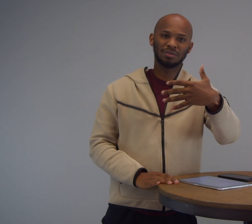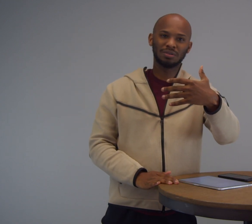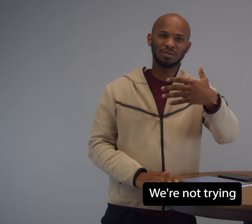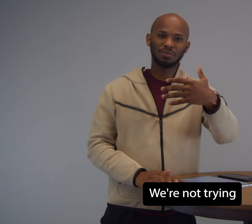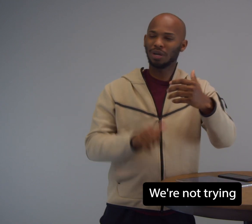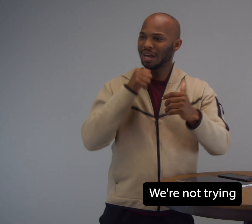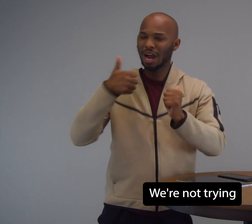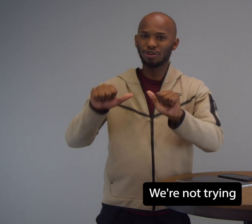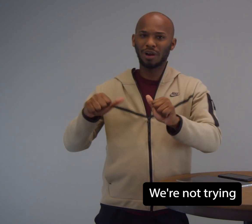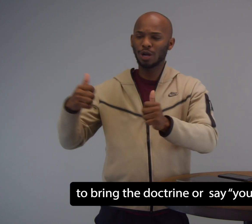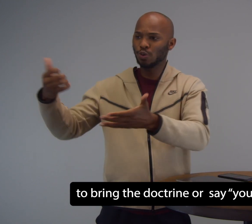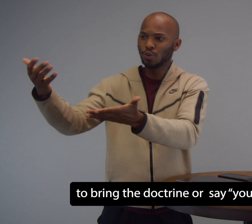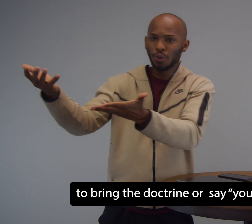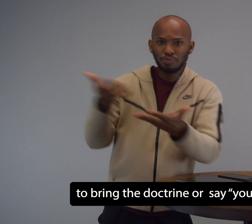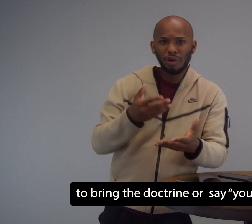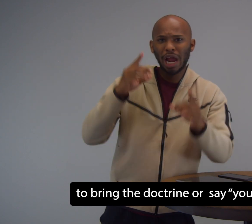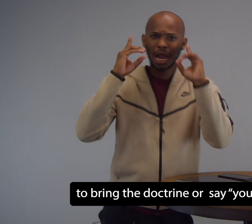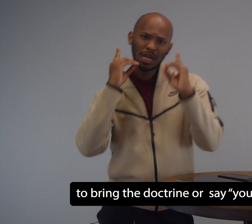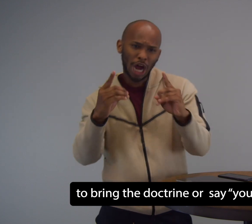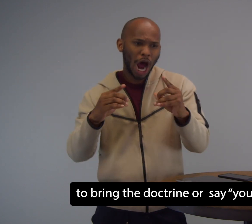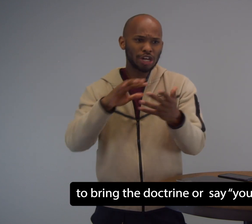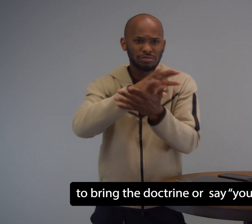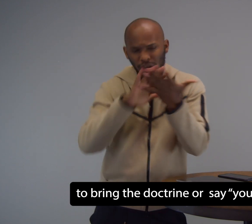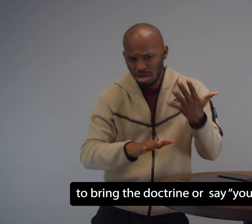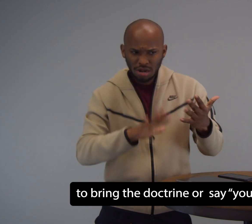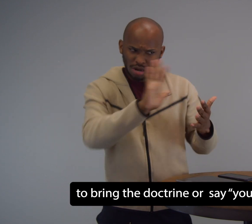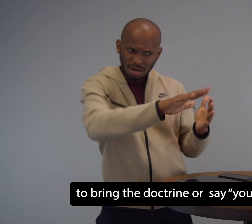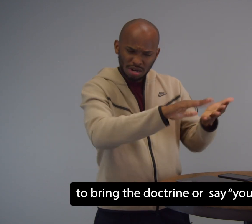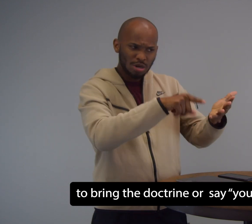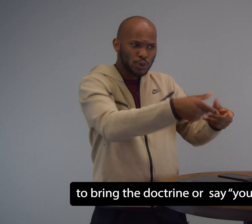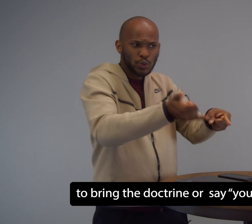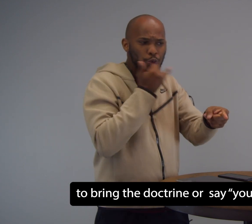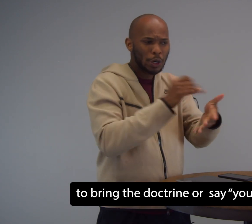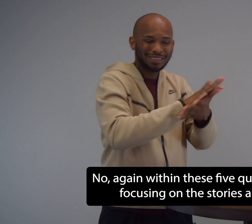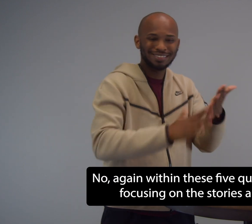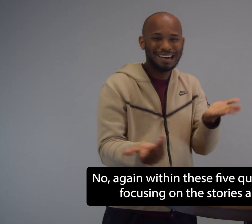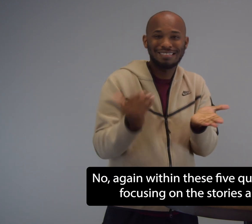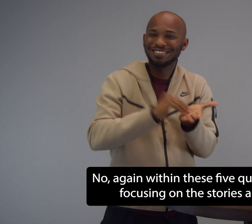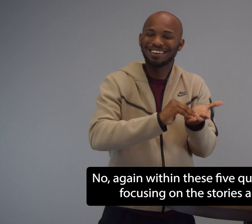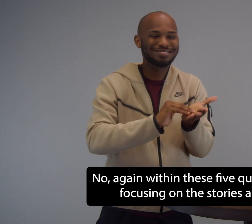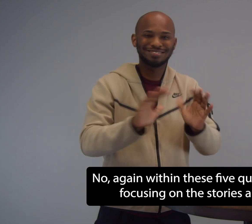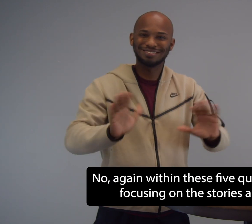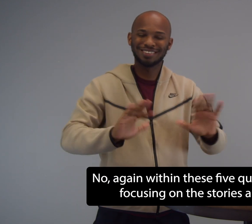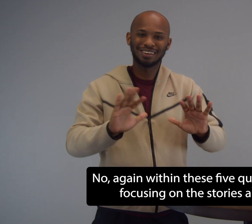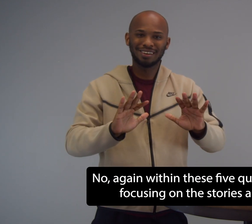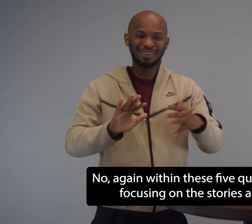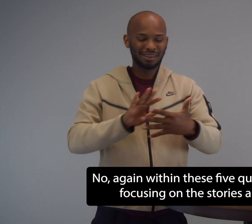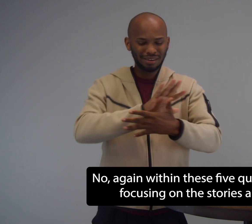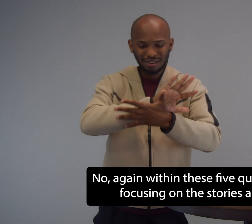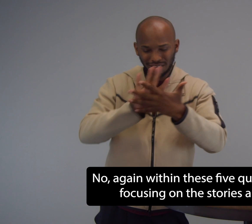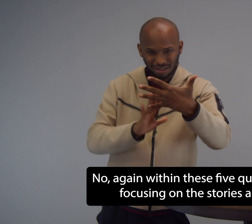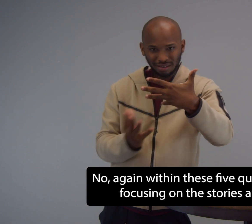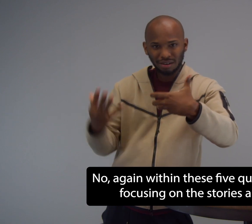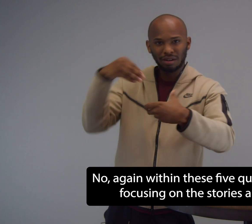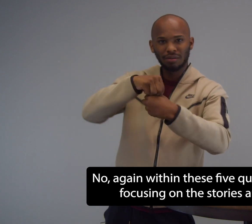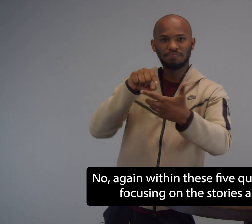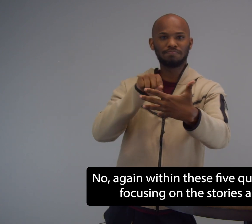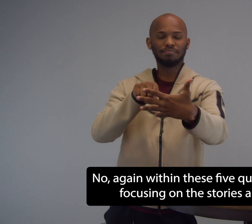We're not trying to bring the doctrines, or, you you're wrong. No, I can't. We're staying within these five questions,